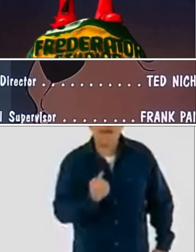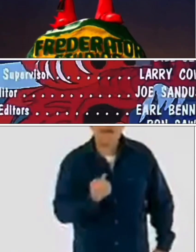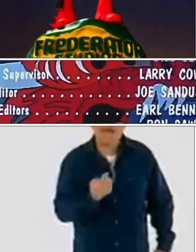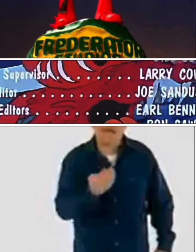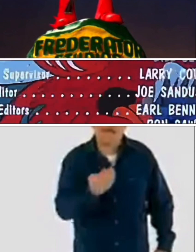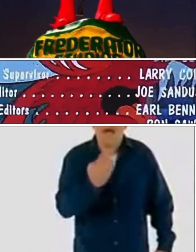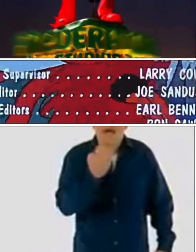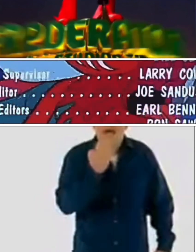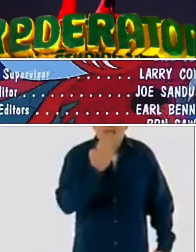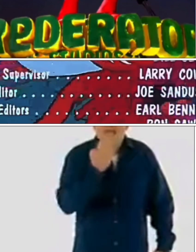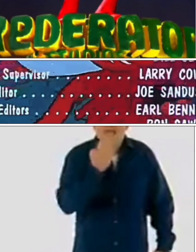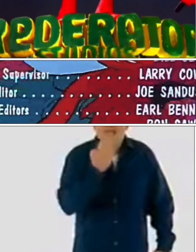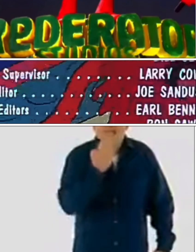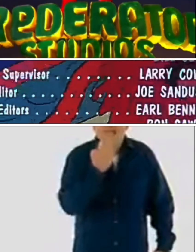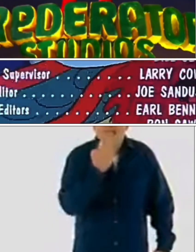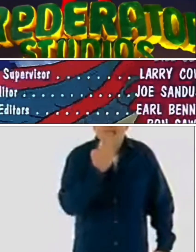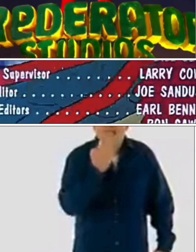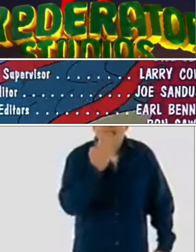Woo.